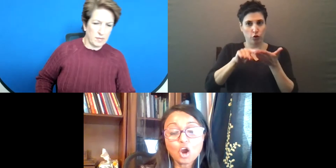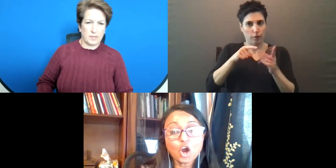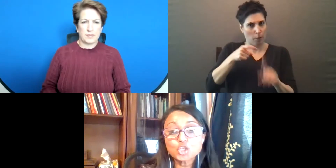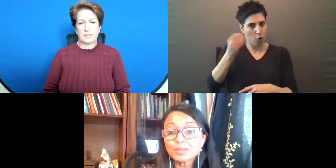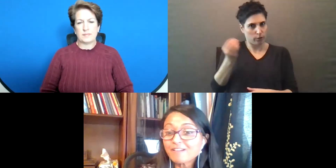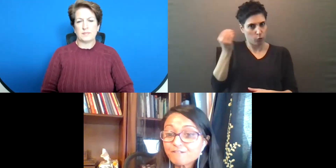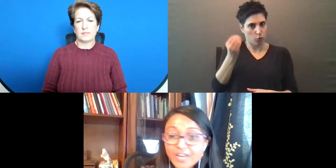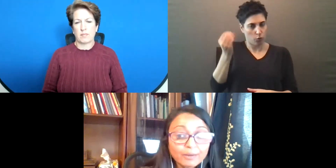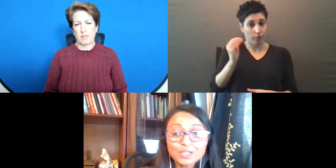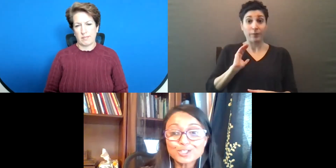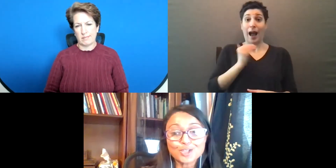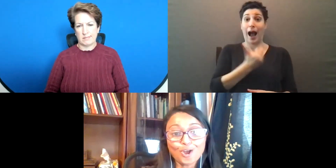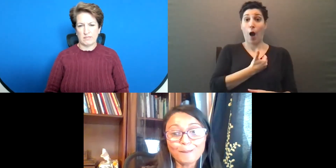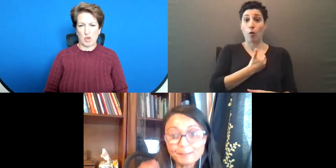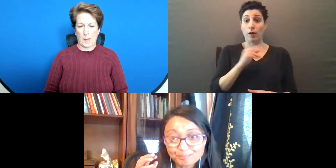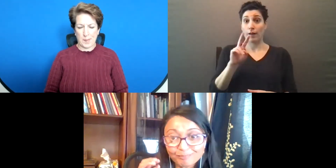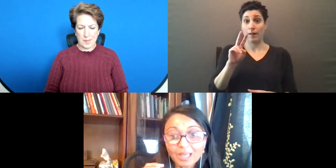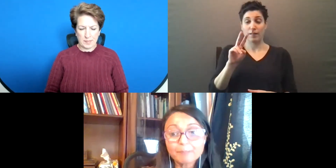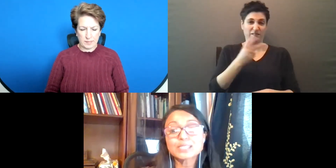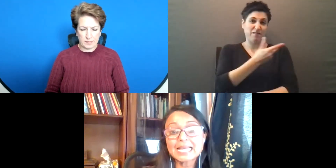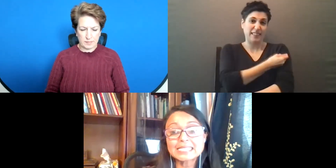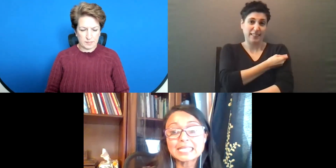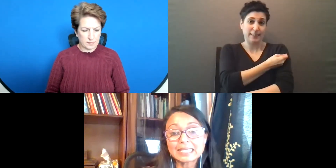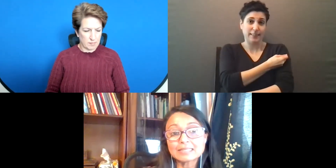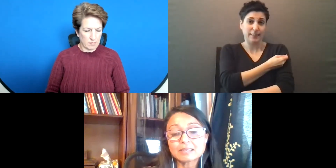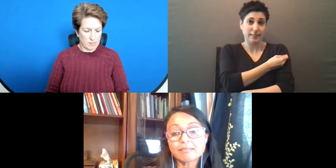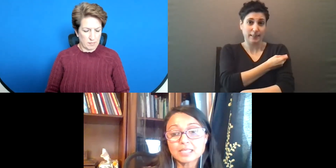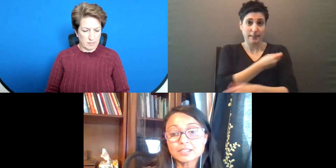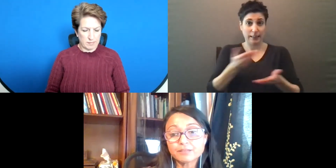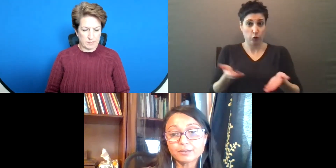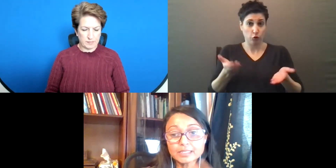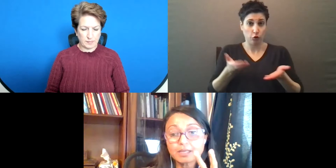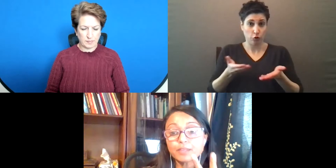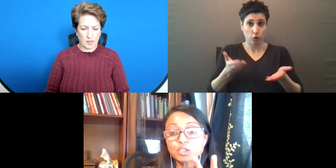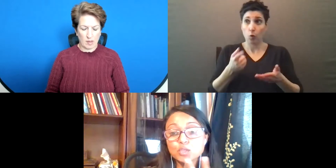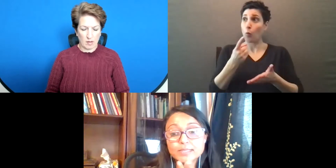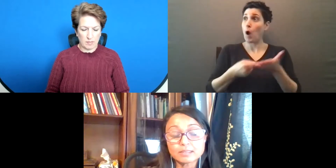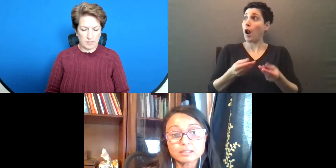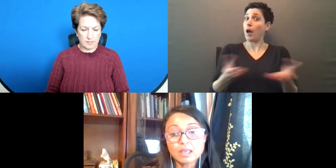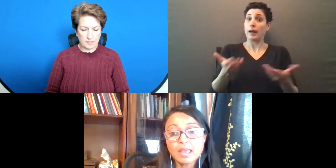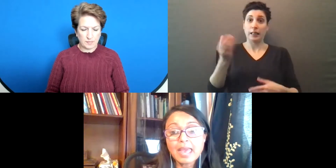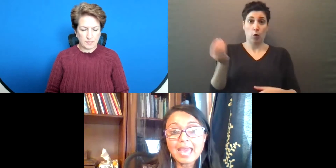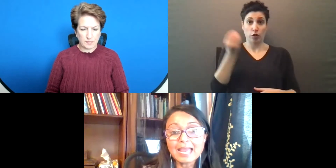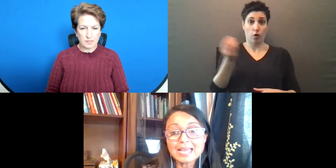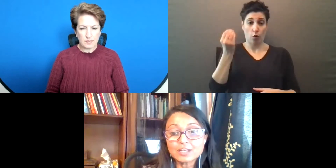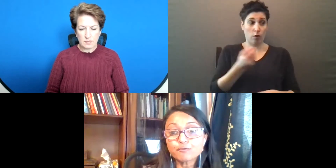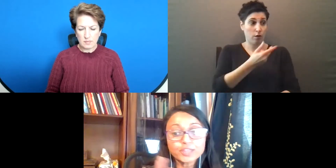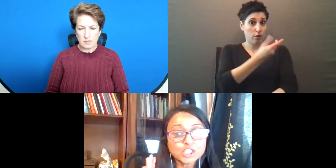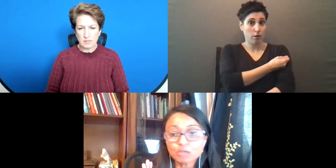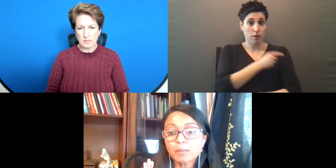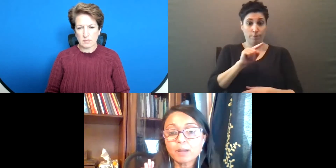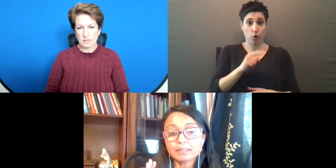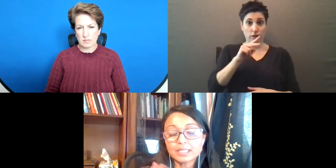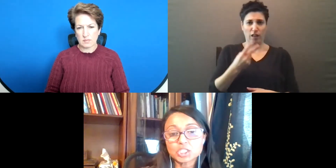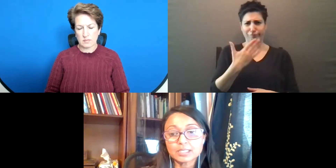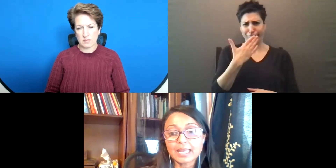vaccines are doing a very good job protecting against the Delta variant, the 2 doses, and for